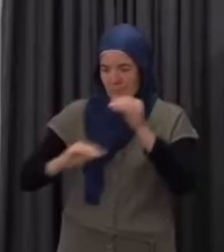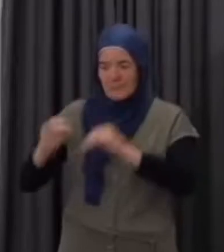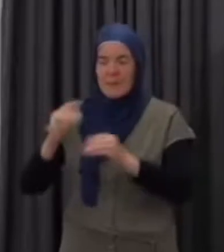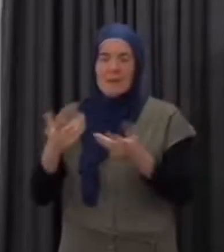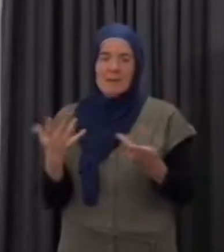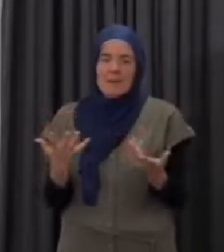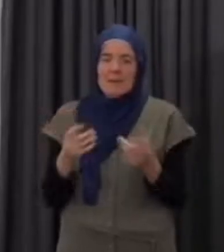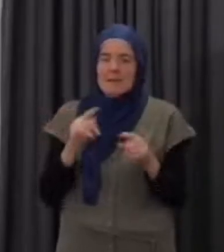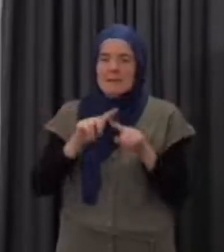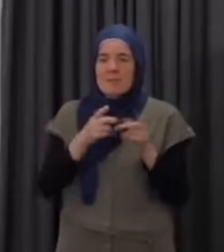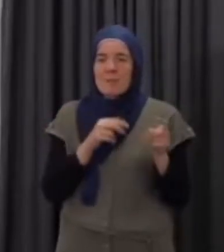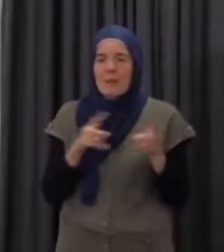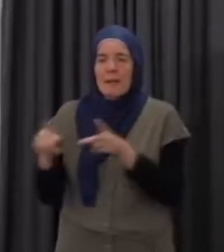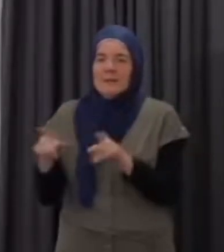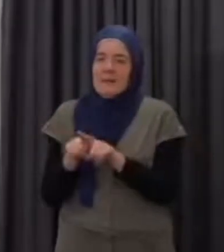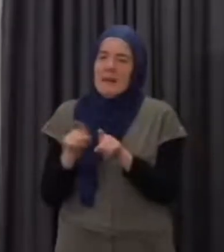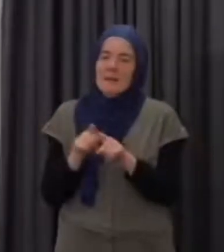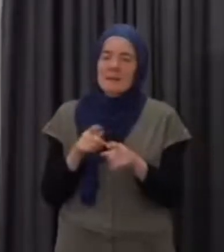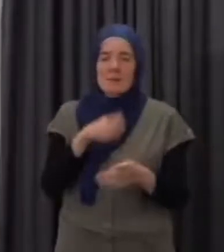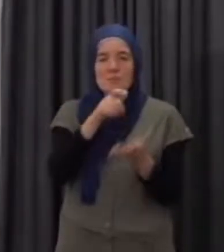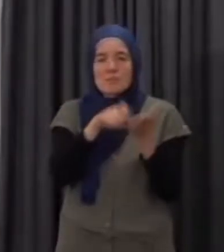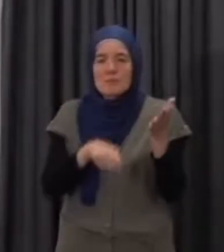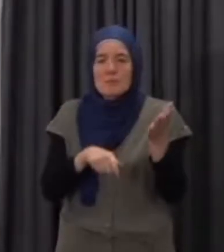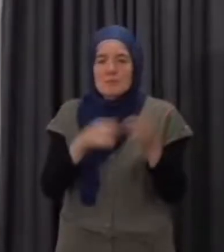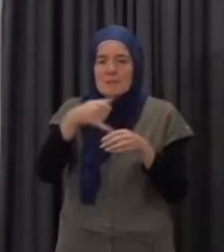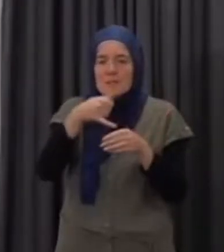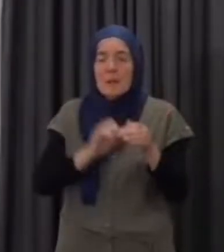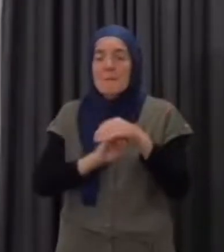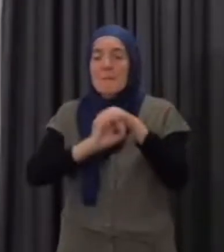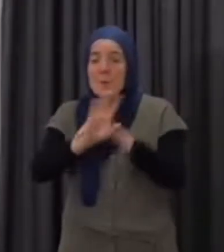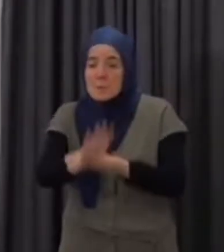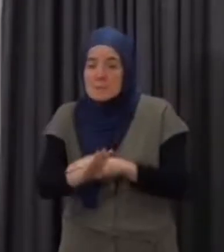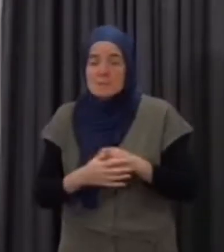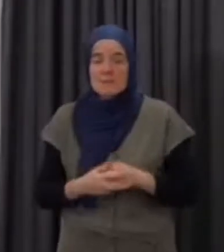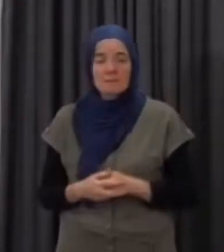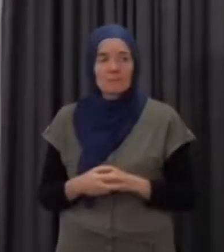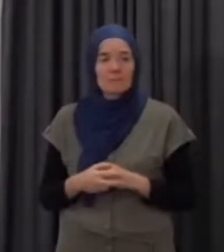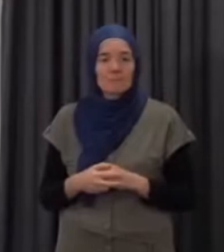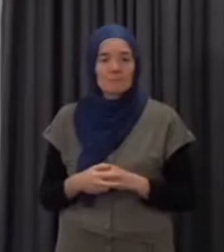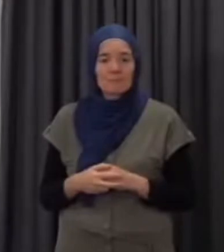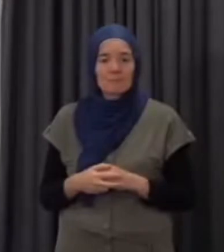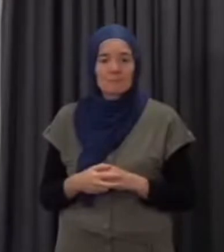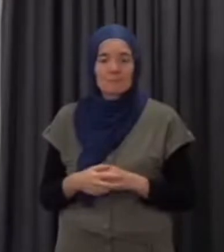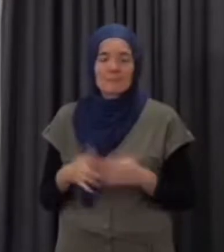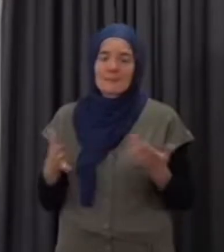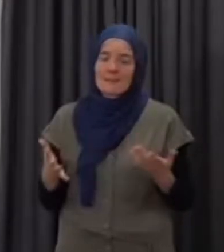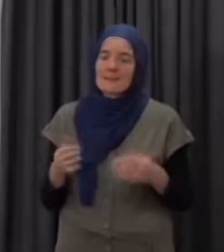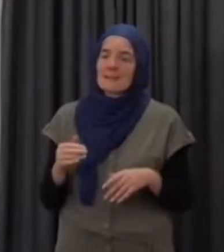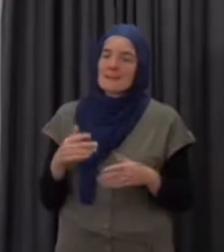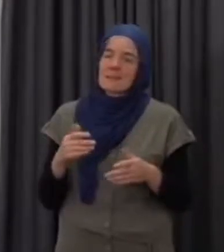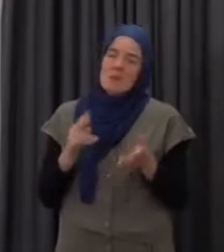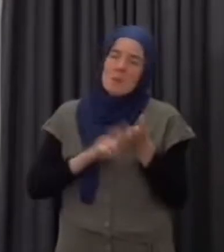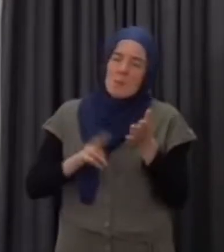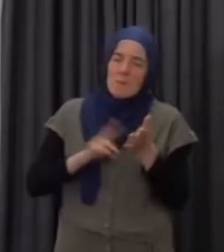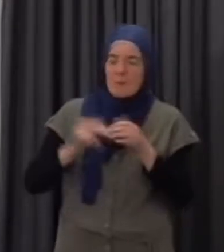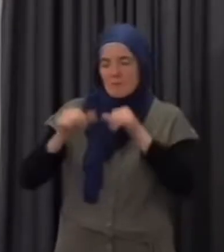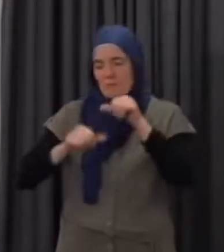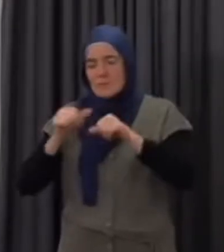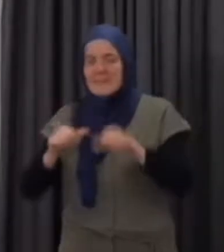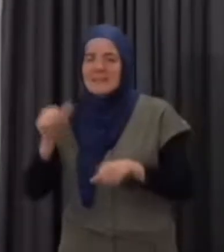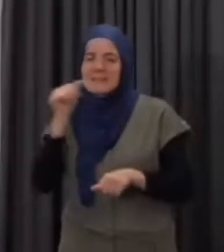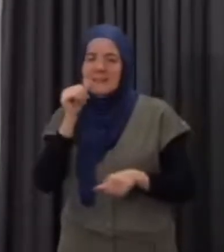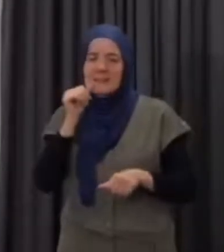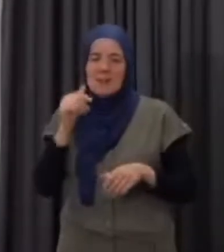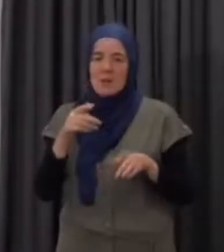alternative available during this difficult time. We had to suspend routine dental work at the start of the pandemic, but if